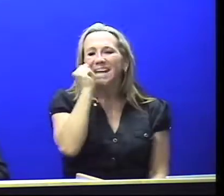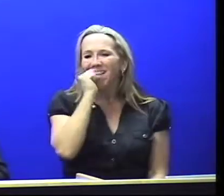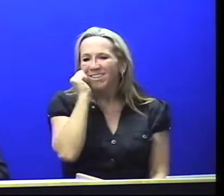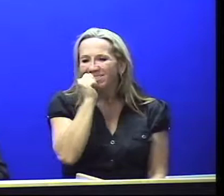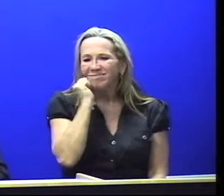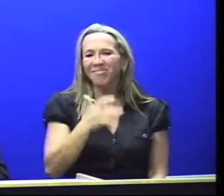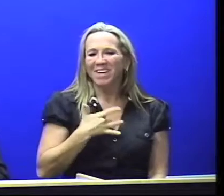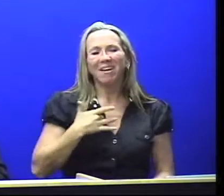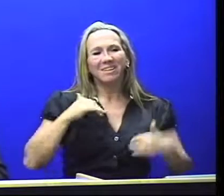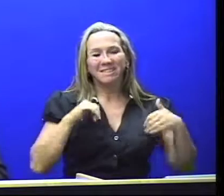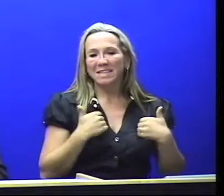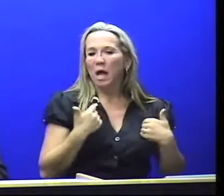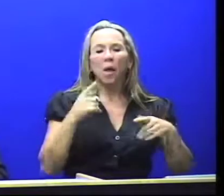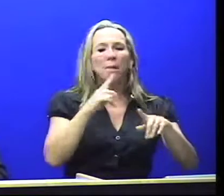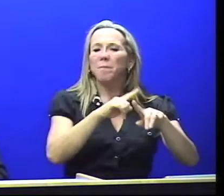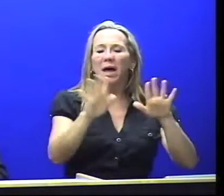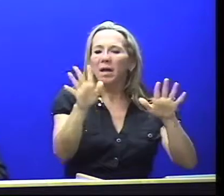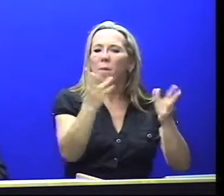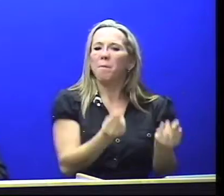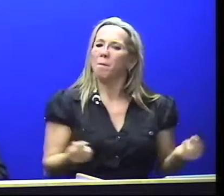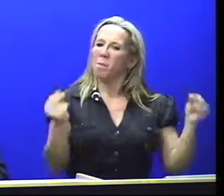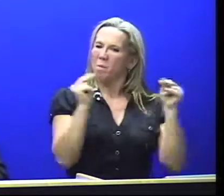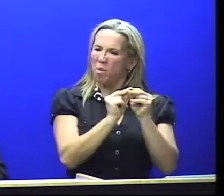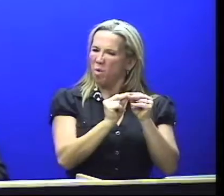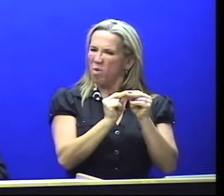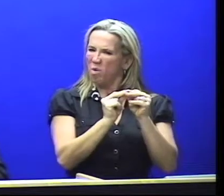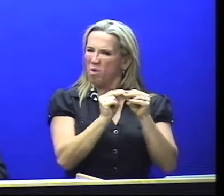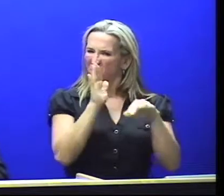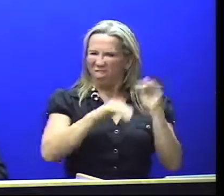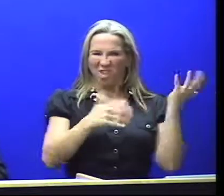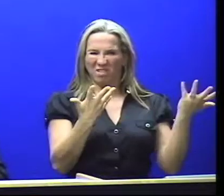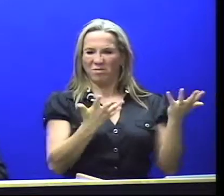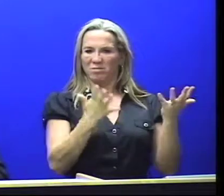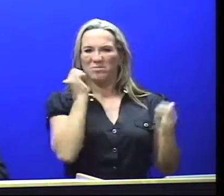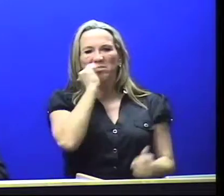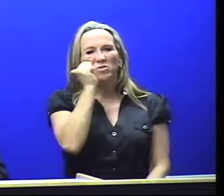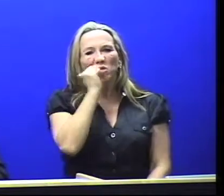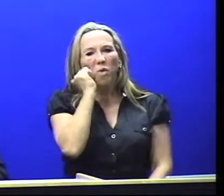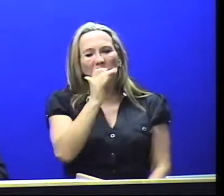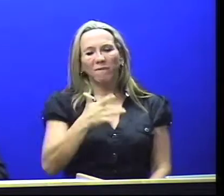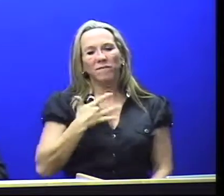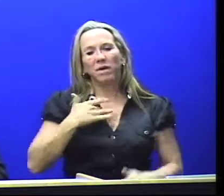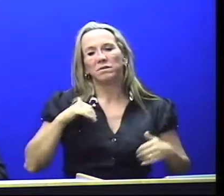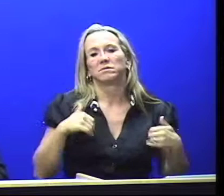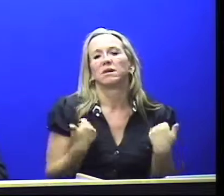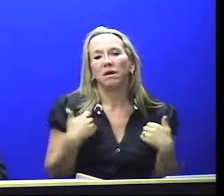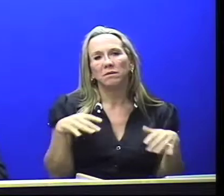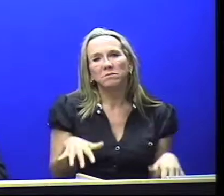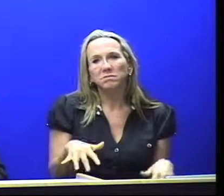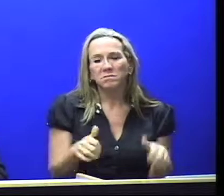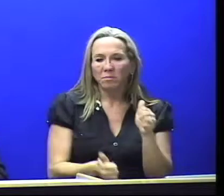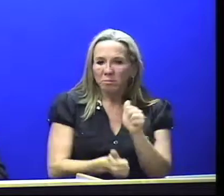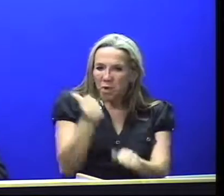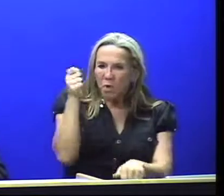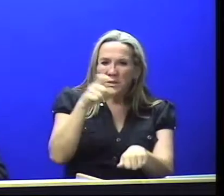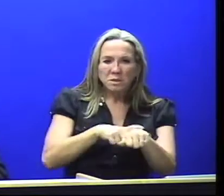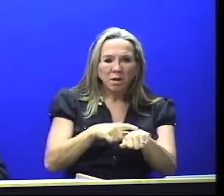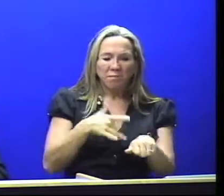lives, but this is even more so. You are tired most of the